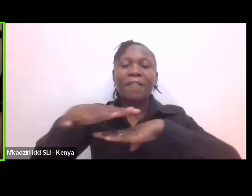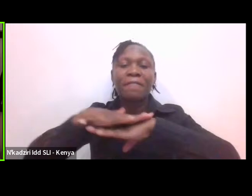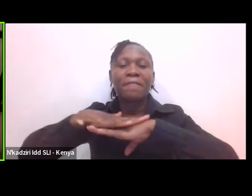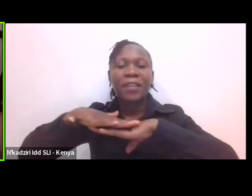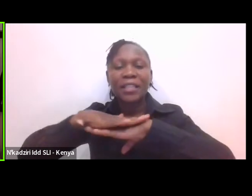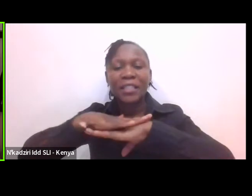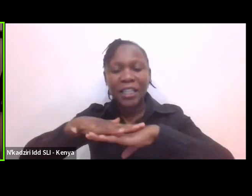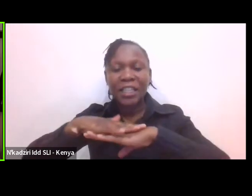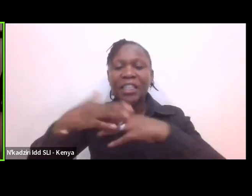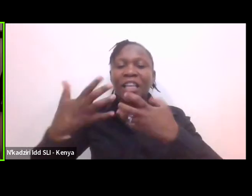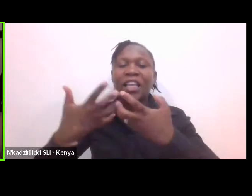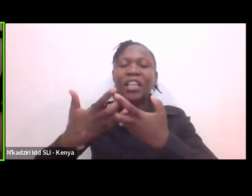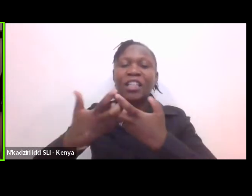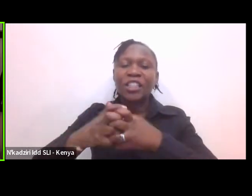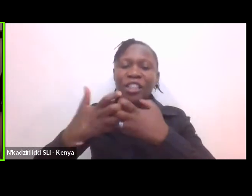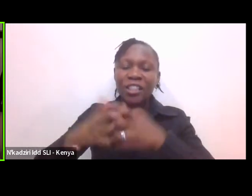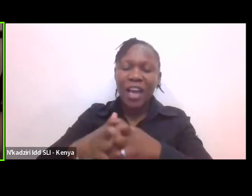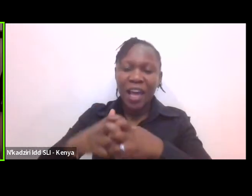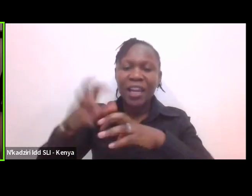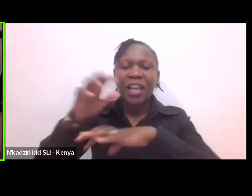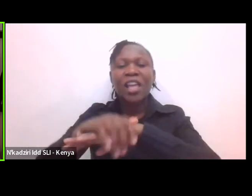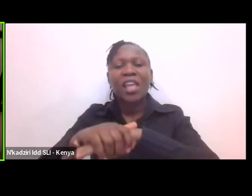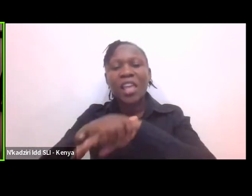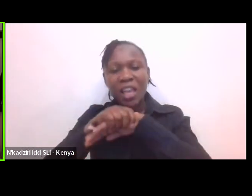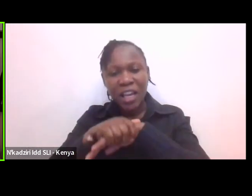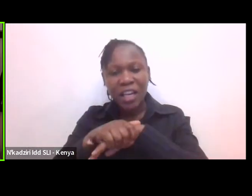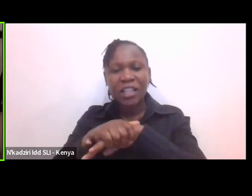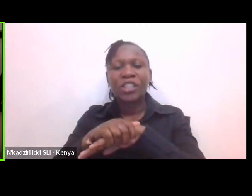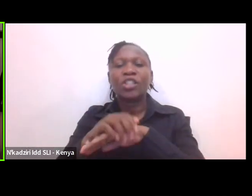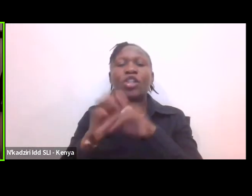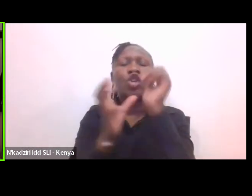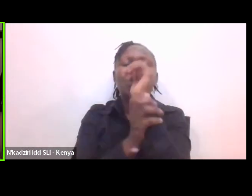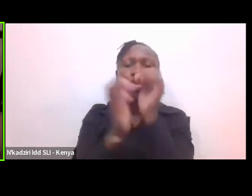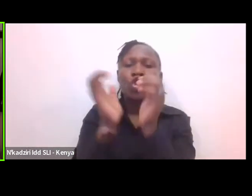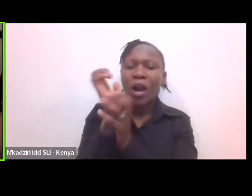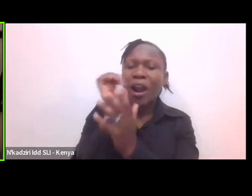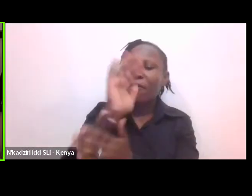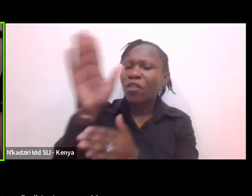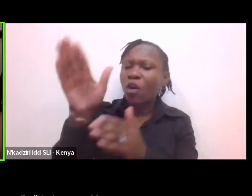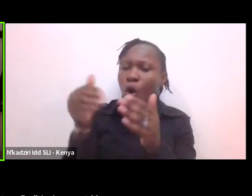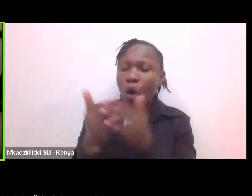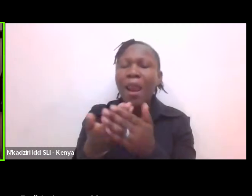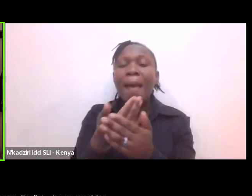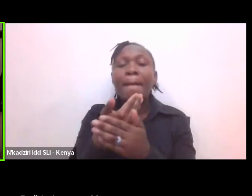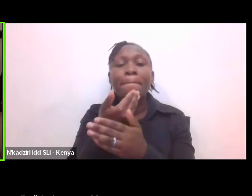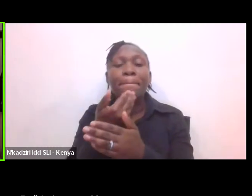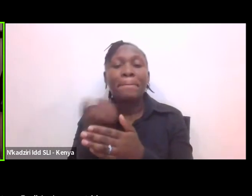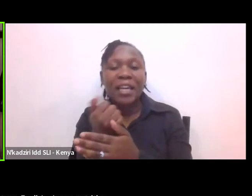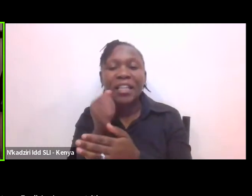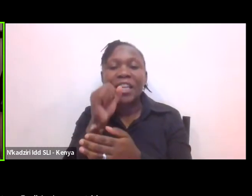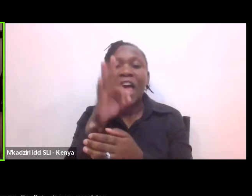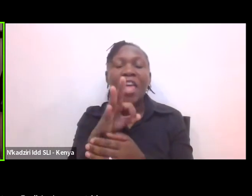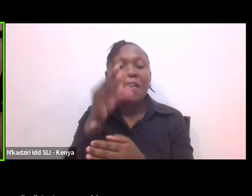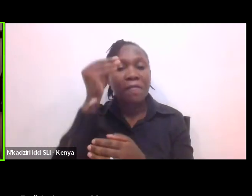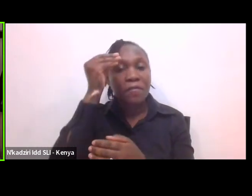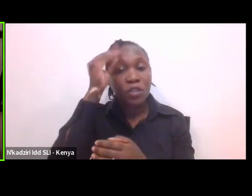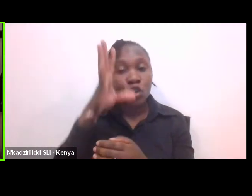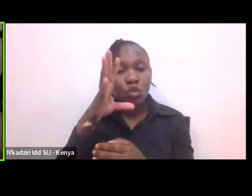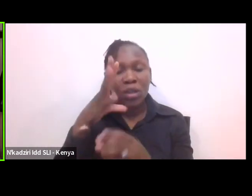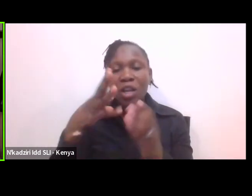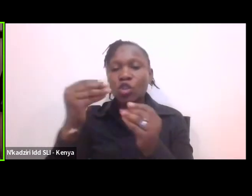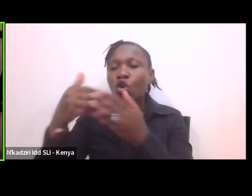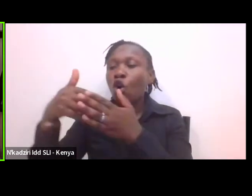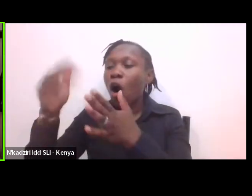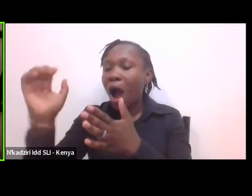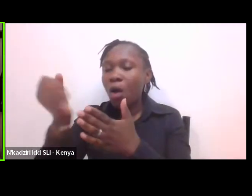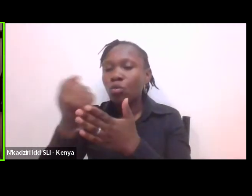history, English, drama, nutrition, they're all better if, at least in part, students engage with them